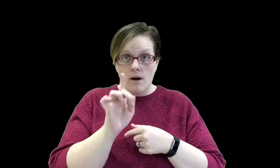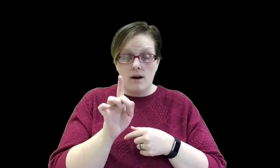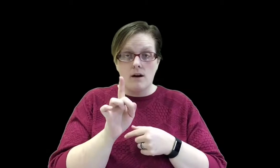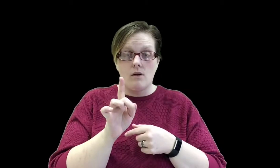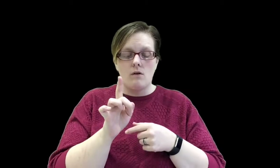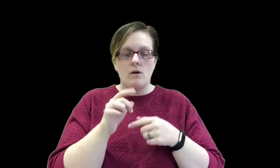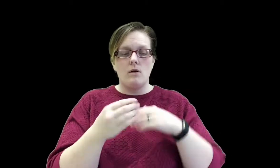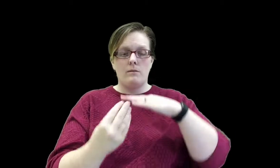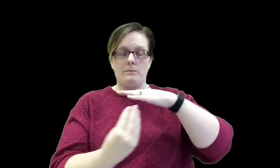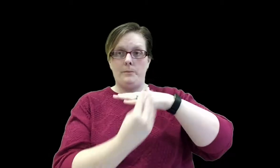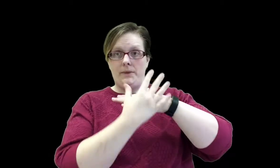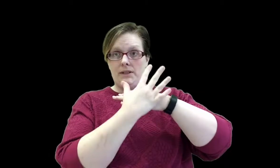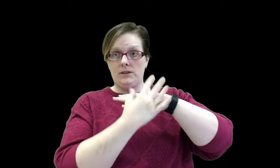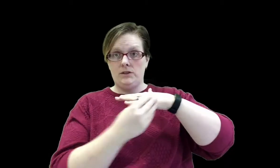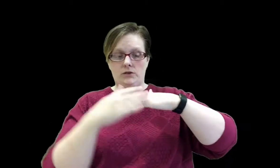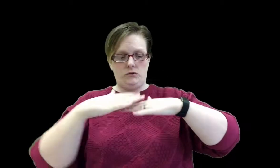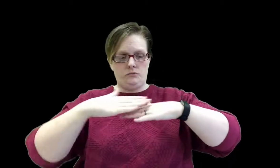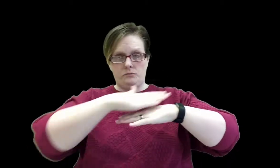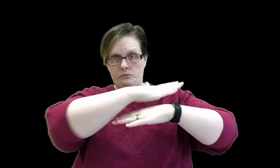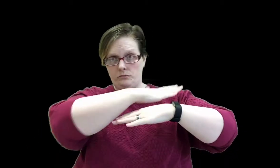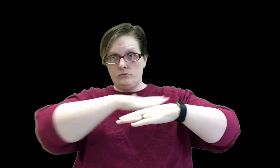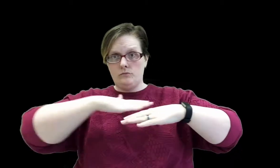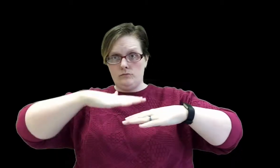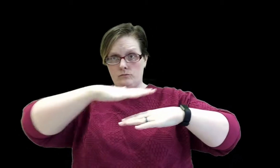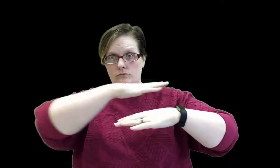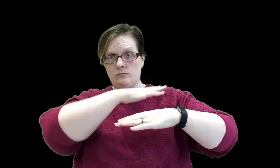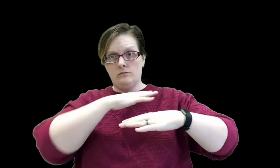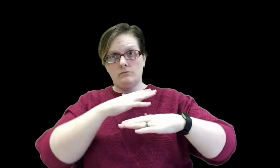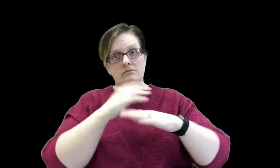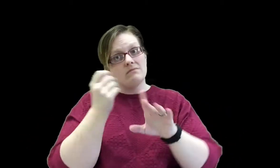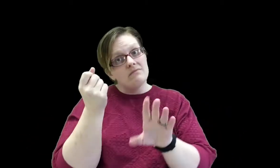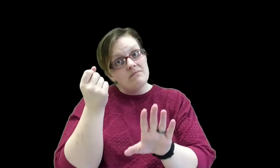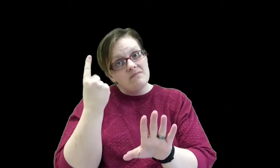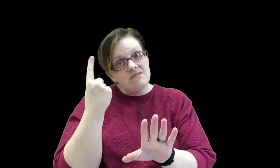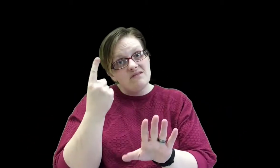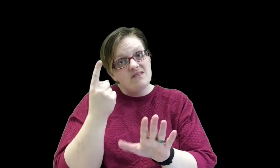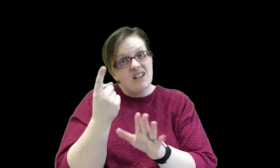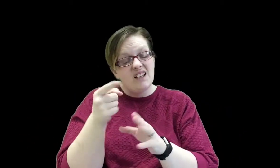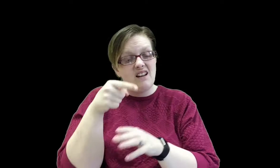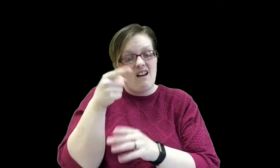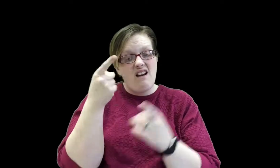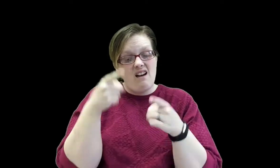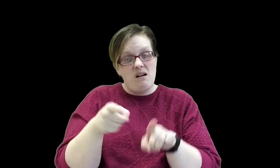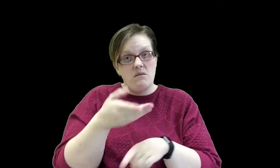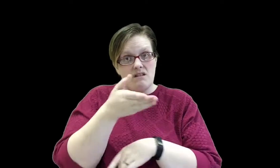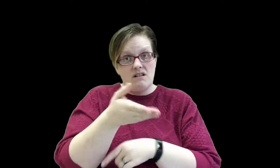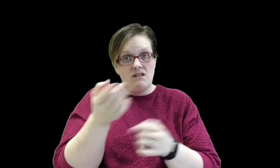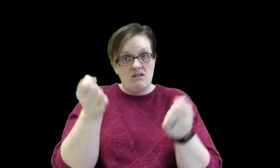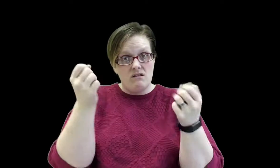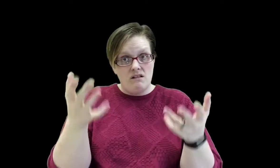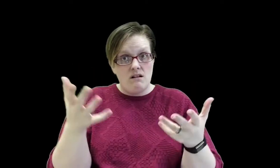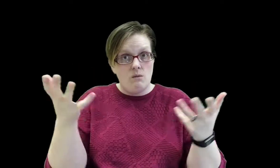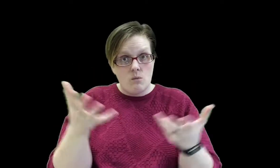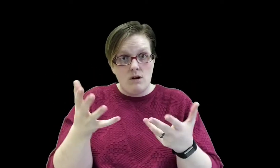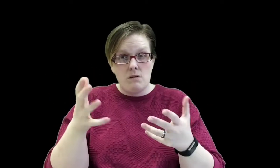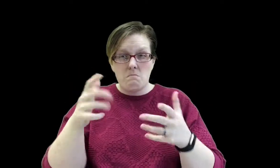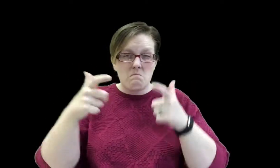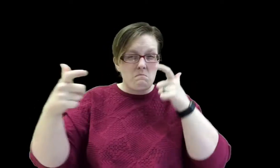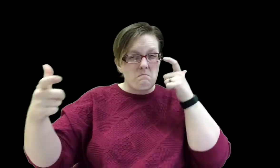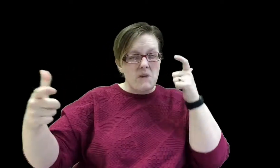People usually will tend to live along the coastal line or near the beach. Understand, in that area they have